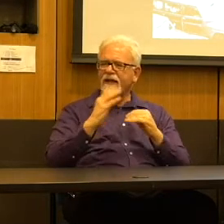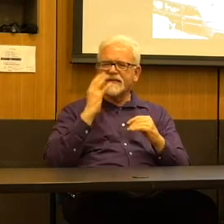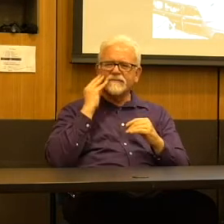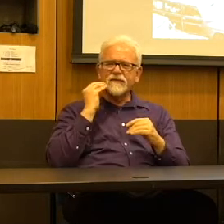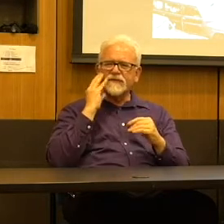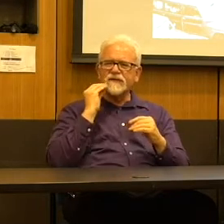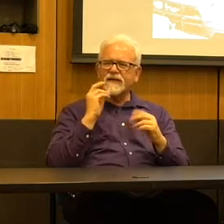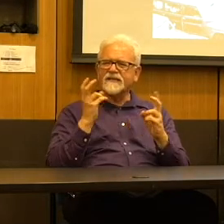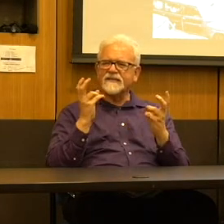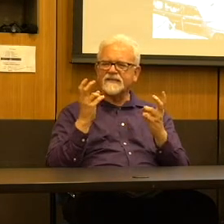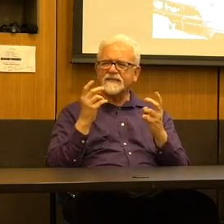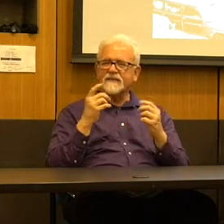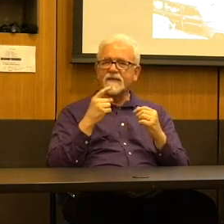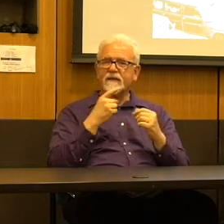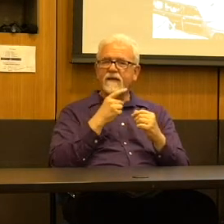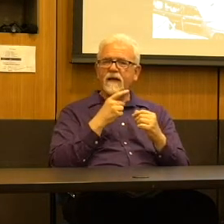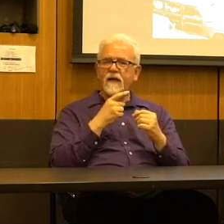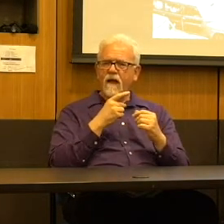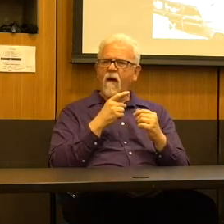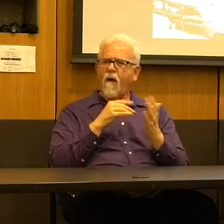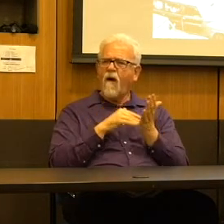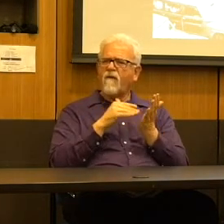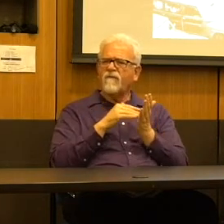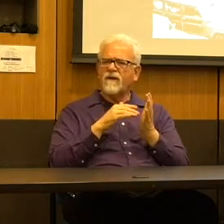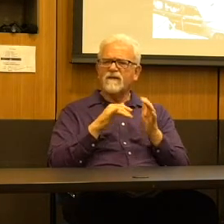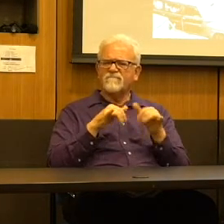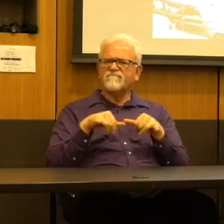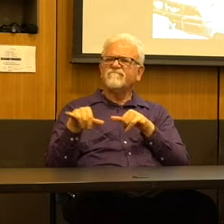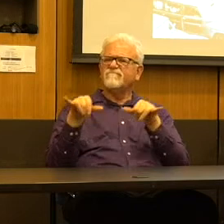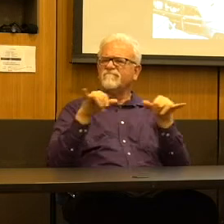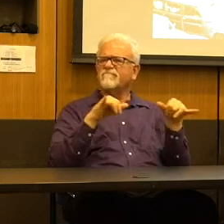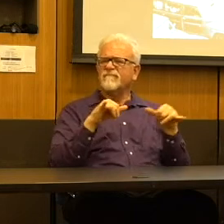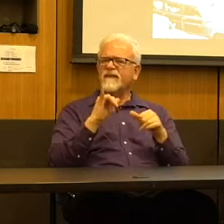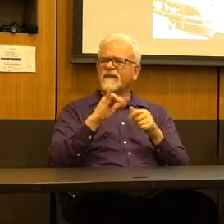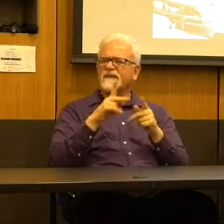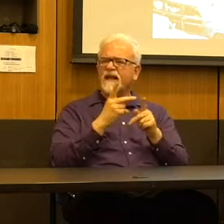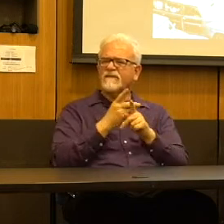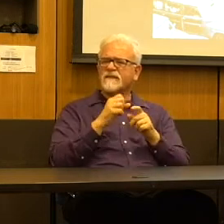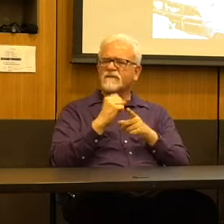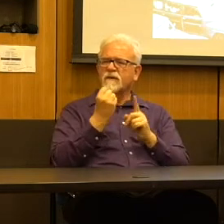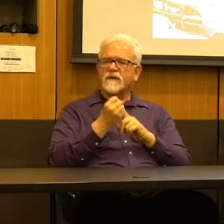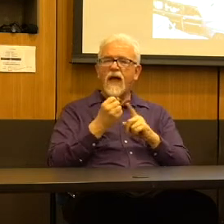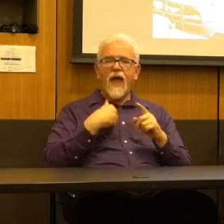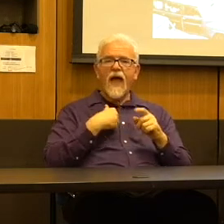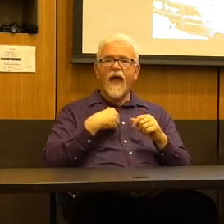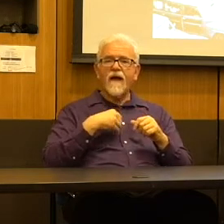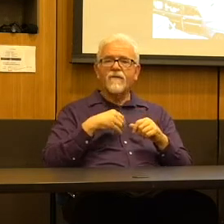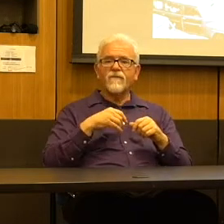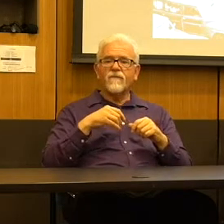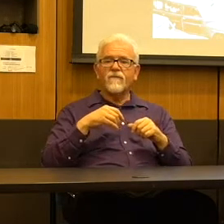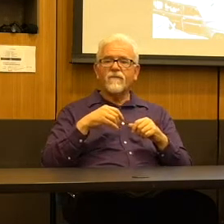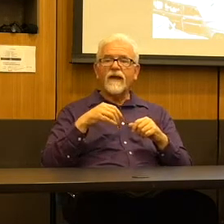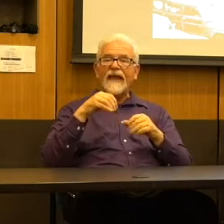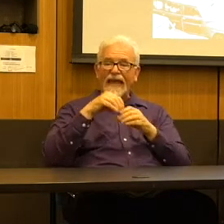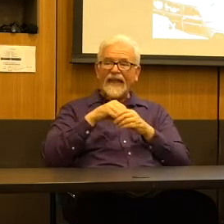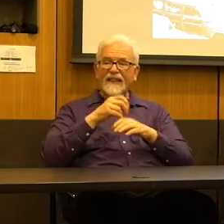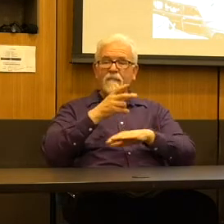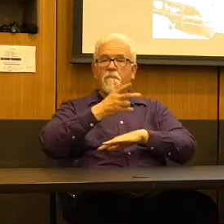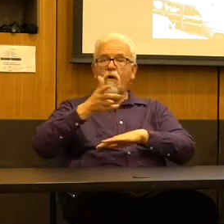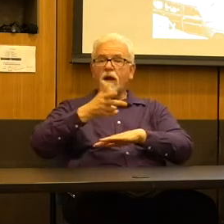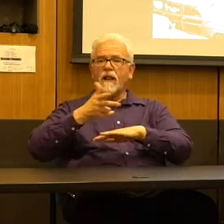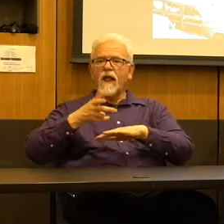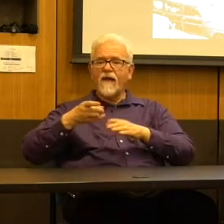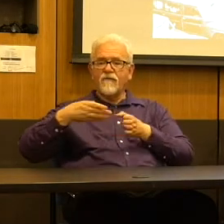and it's often common in these sorts of situations where you might even have a crosswalk literally in the parking lot itself, but of